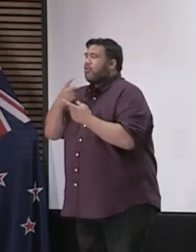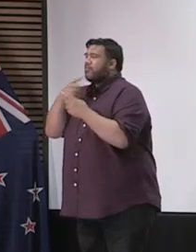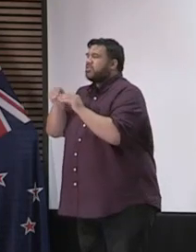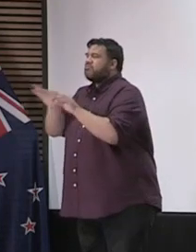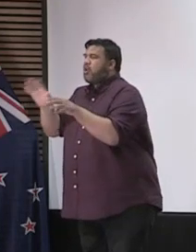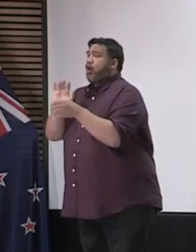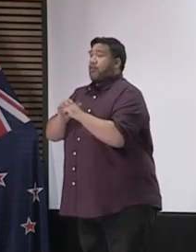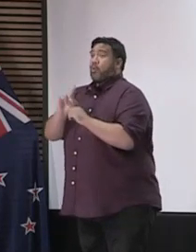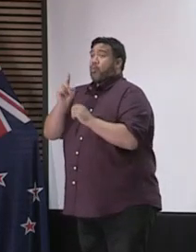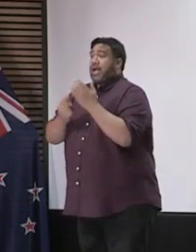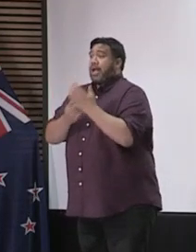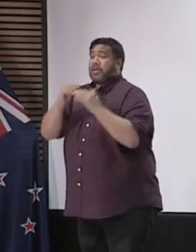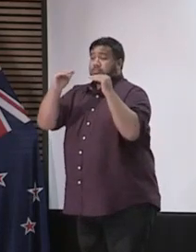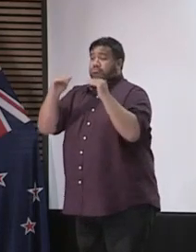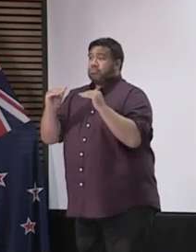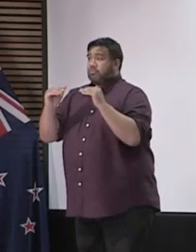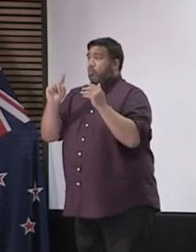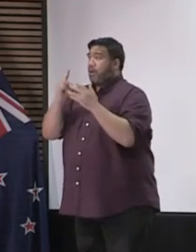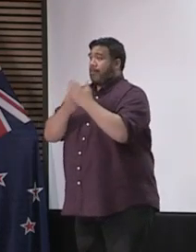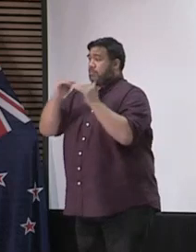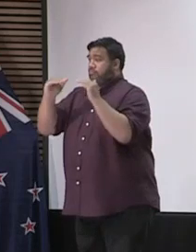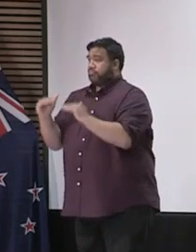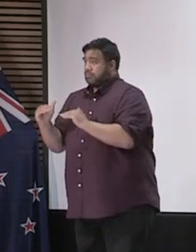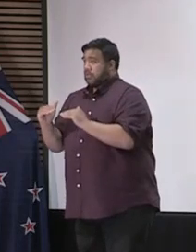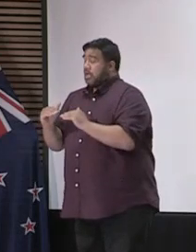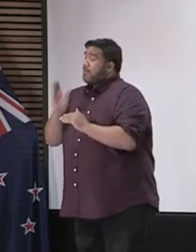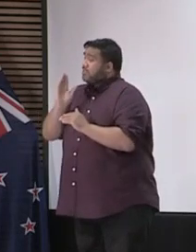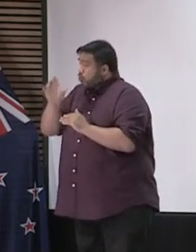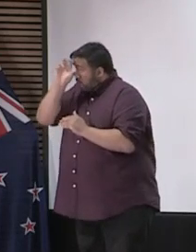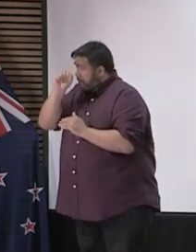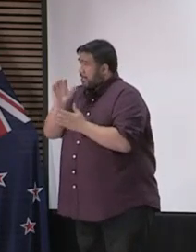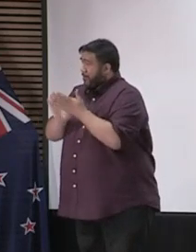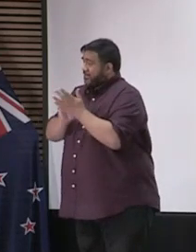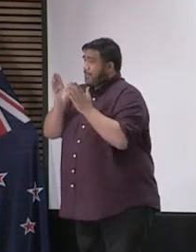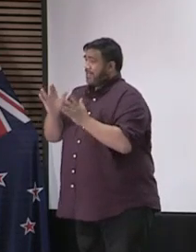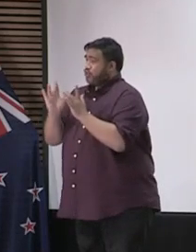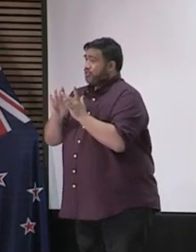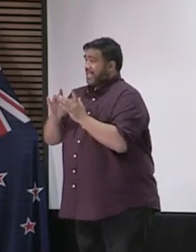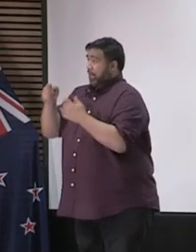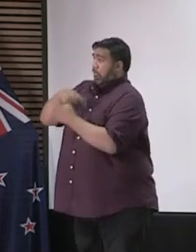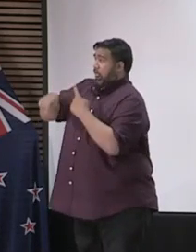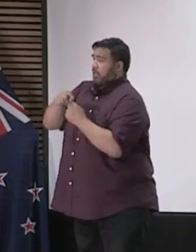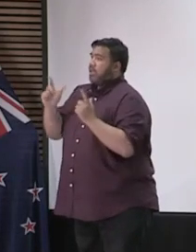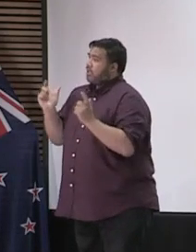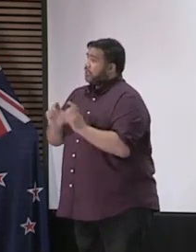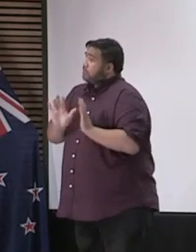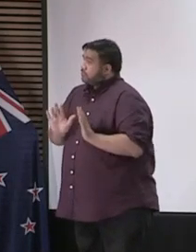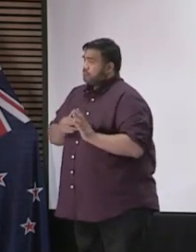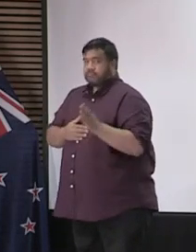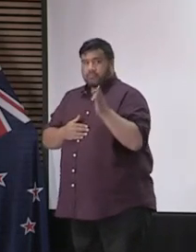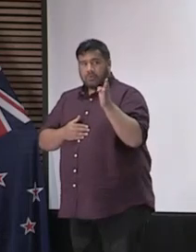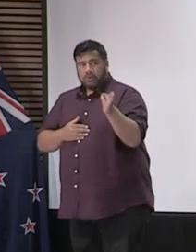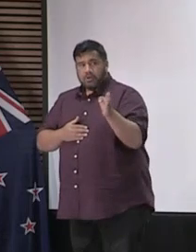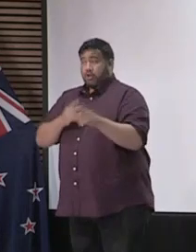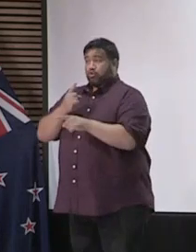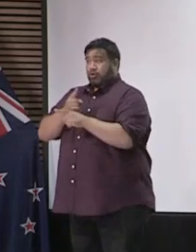require us to continue to reduce down our contact with one another. Yeah, Joe. You mentioned in your opening remarks that the numbers in the clusters had